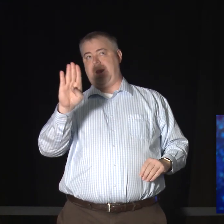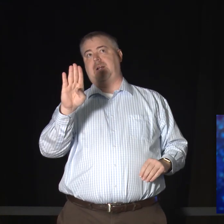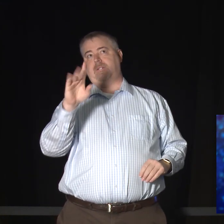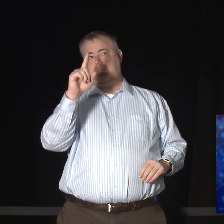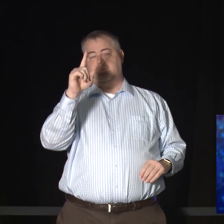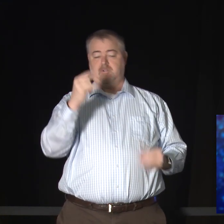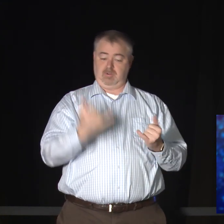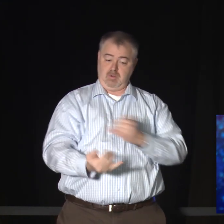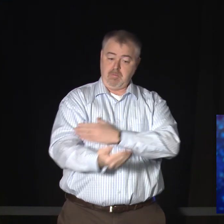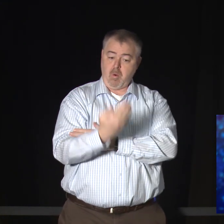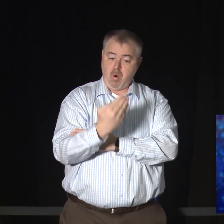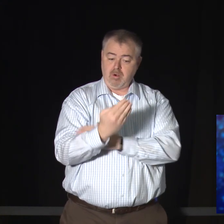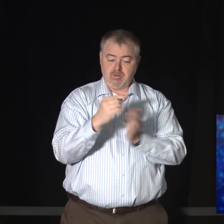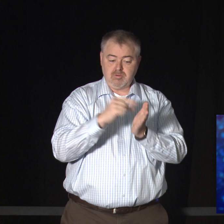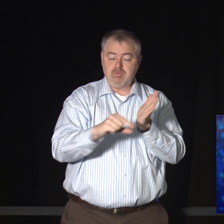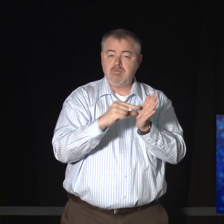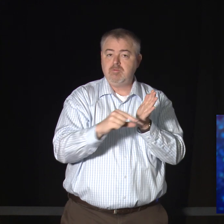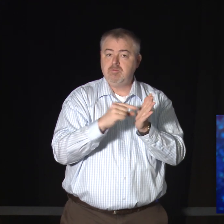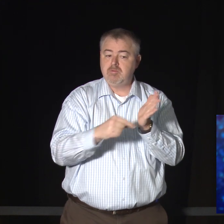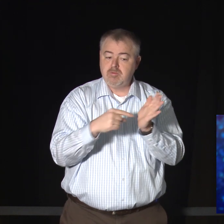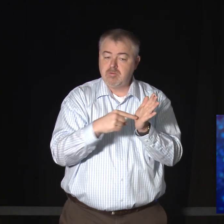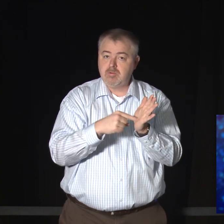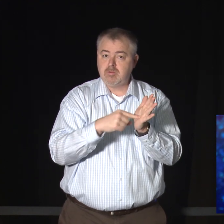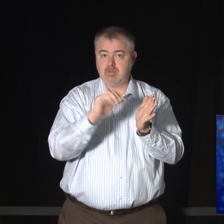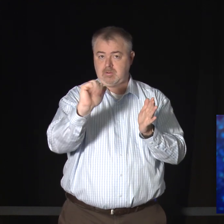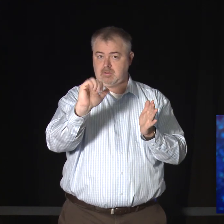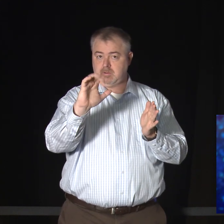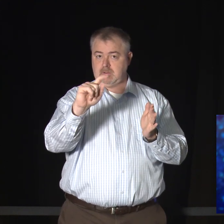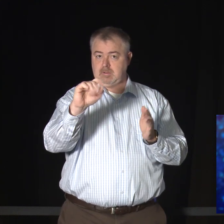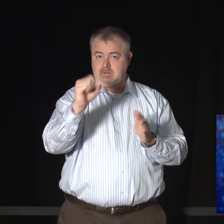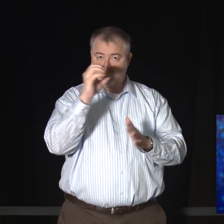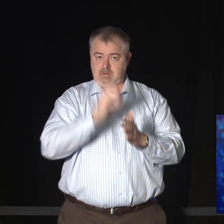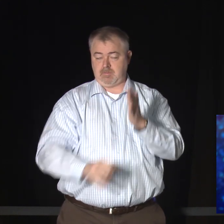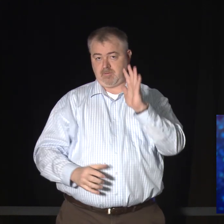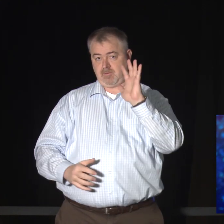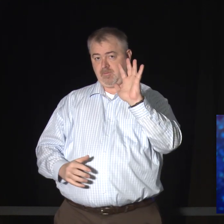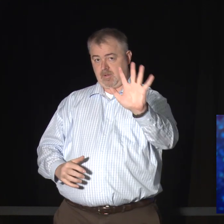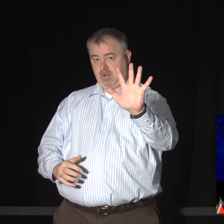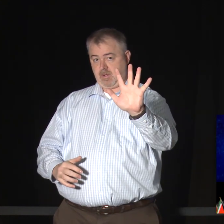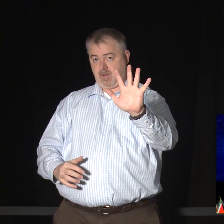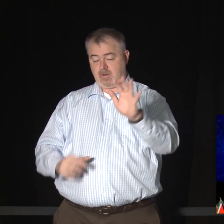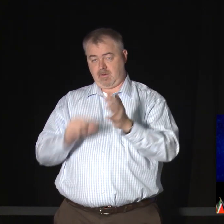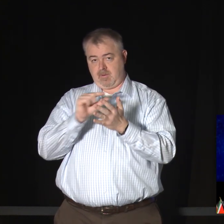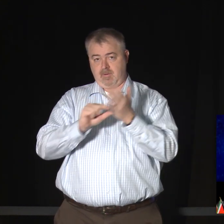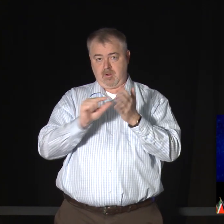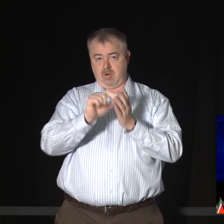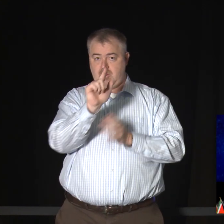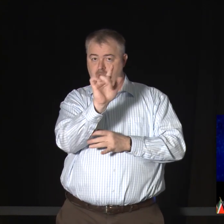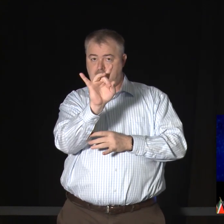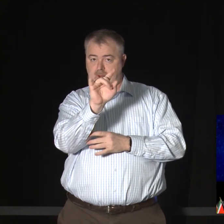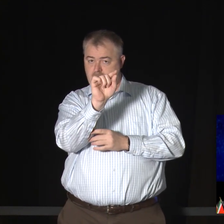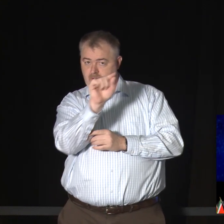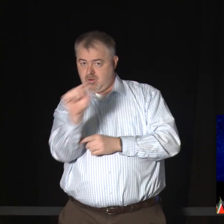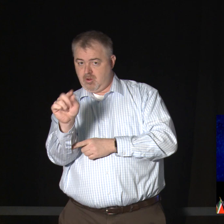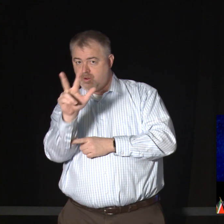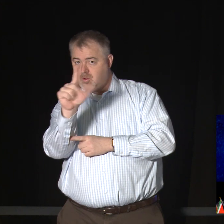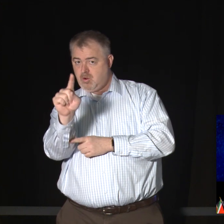This morning, our scripture reading is found in Acts chapter 5, verses 28 to 31.